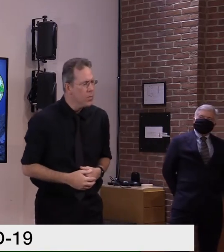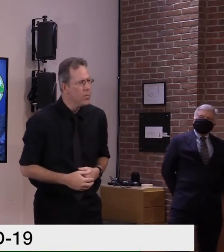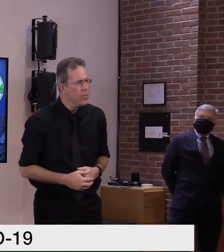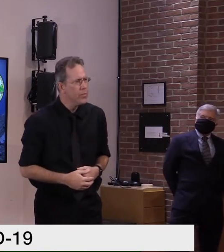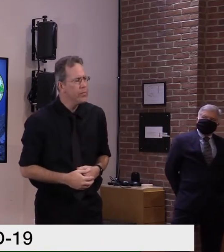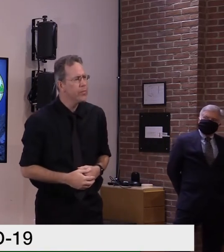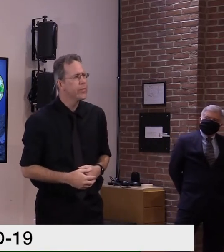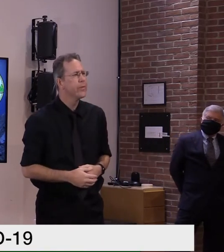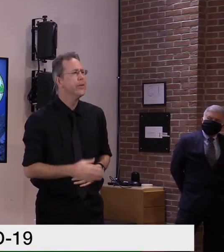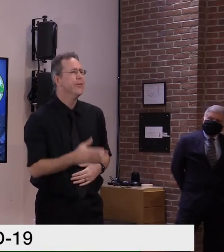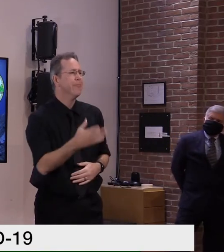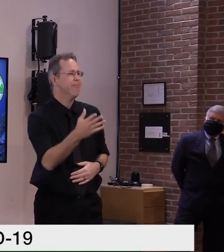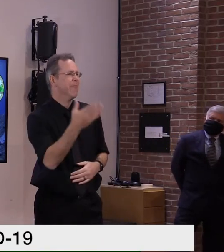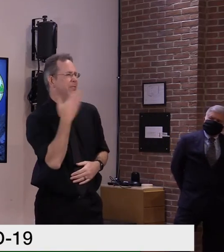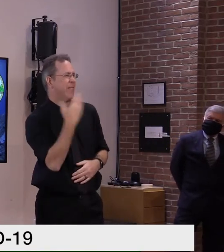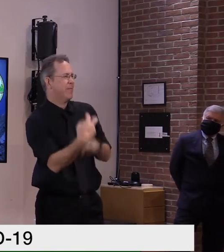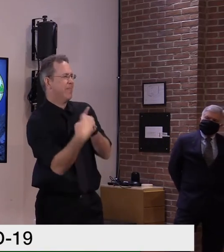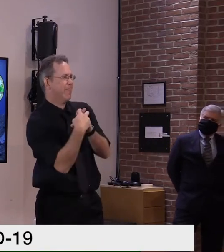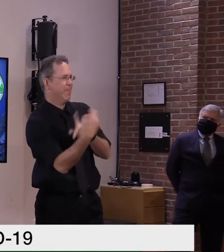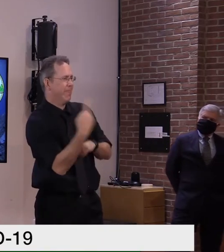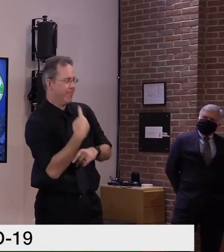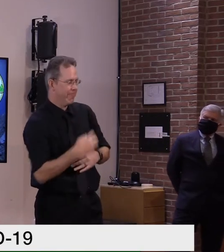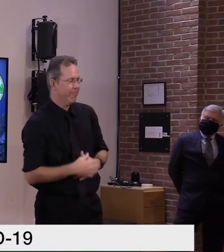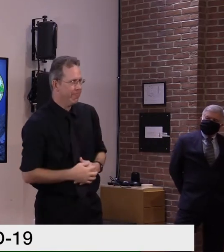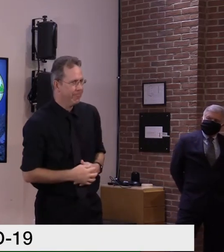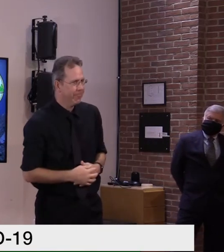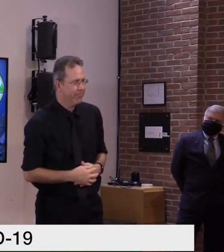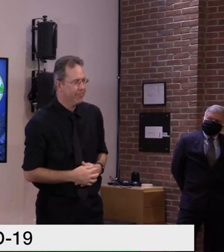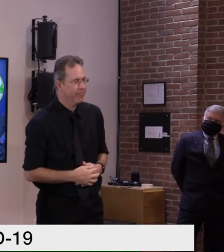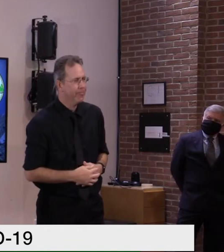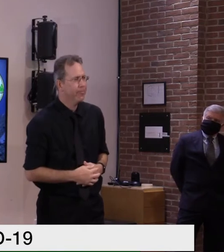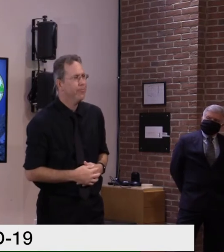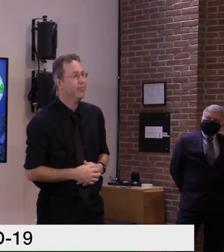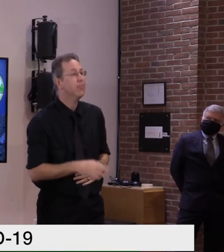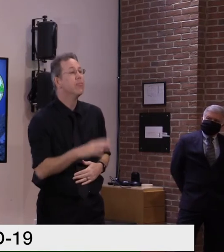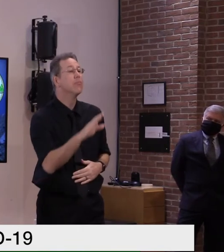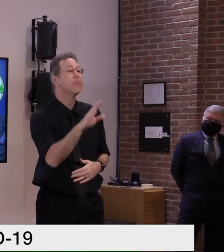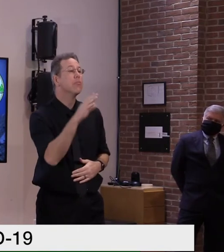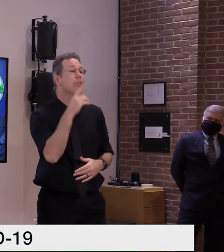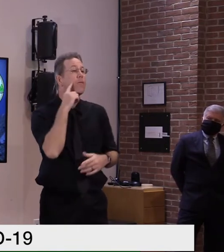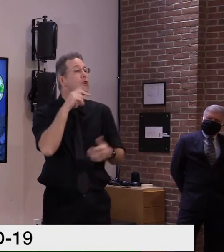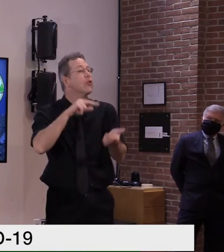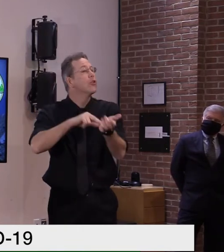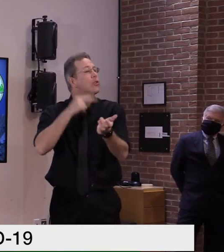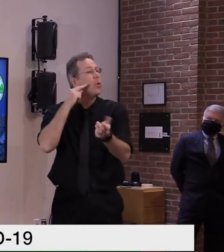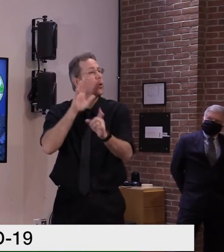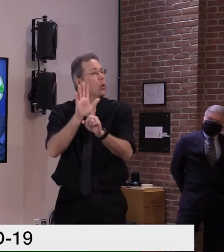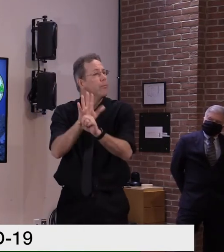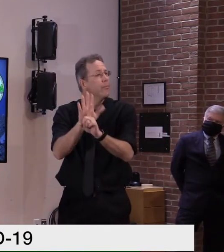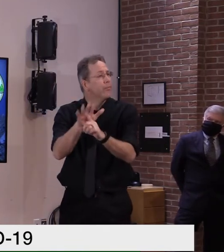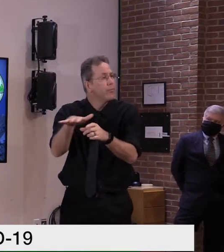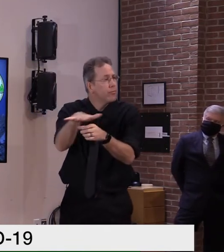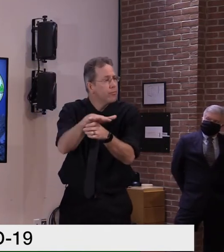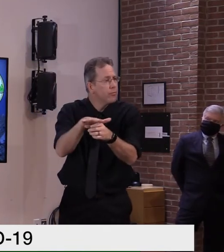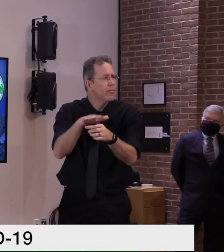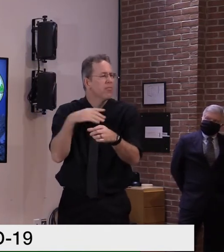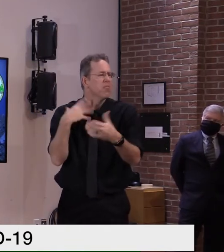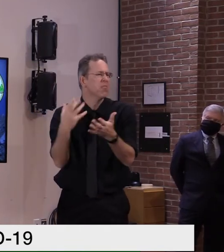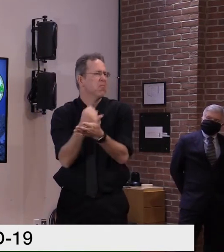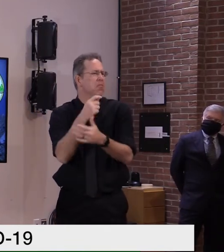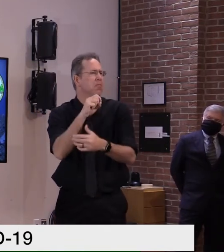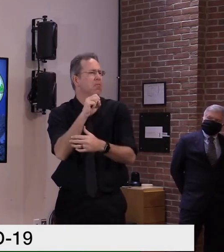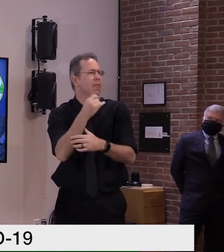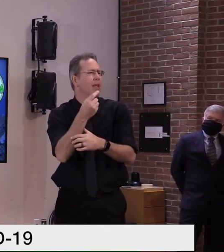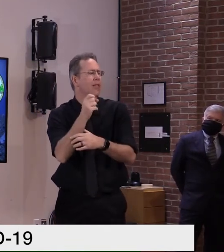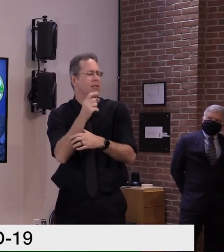long-term care facilities is, number one, when an outbreak has already occurred at a long-term care facility, by